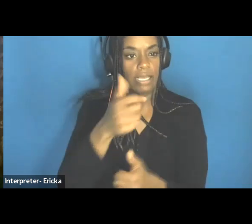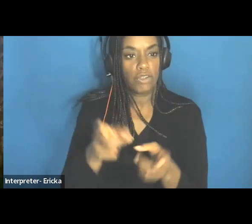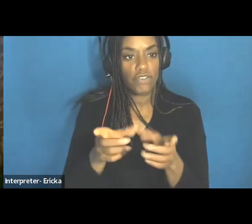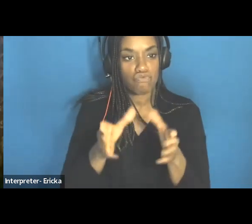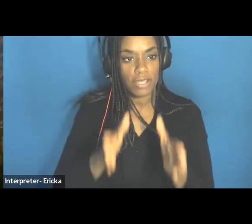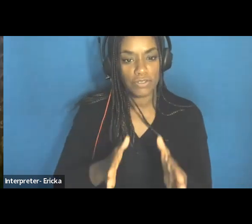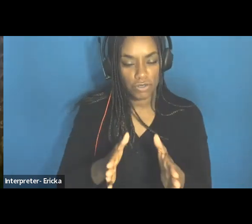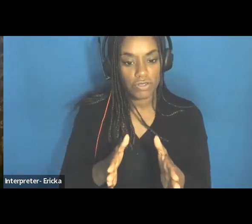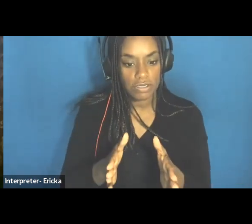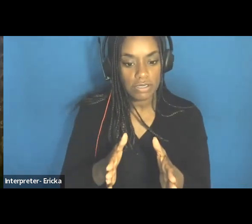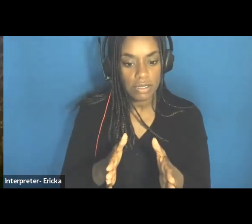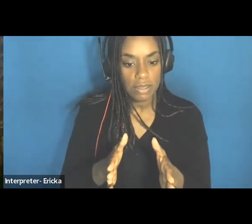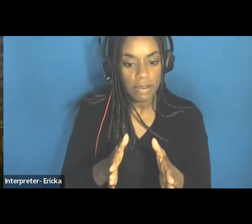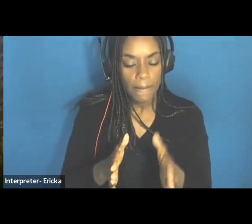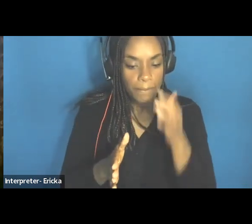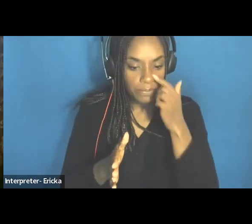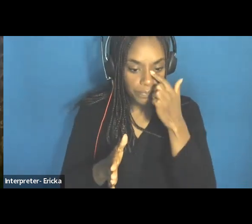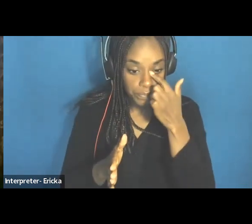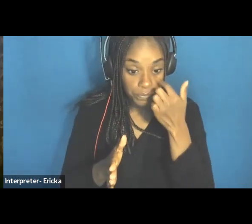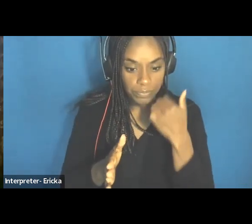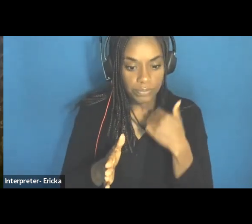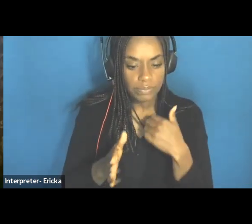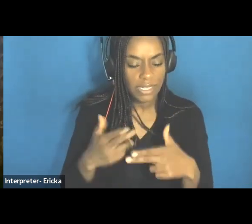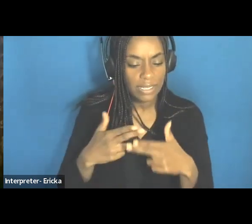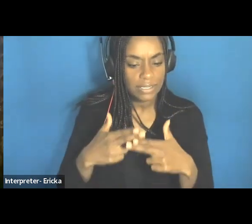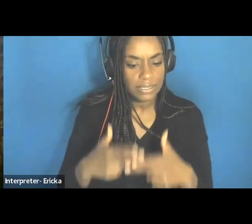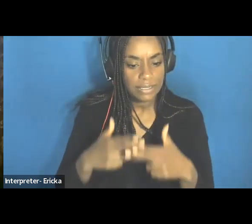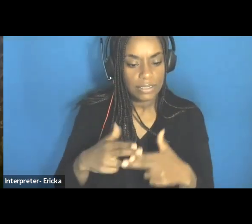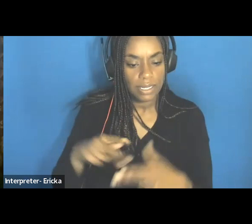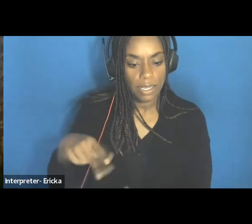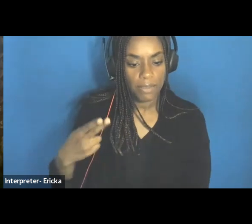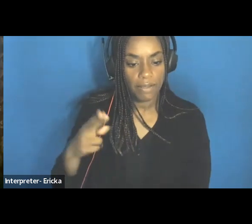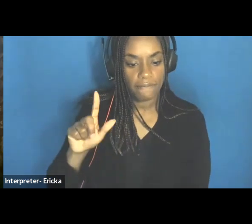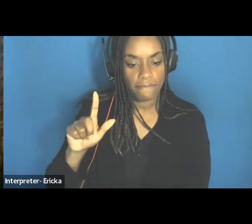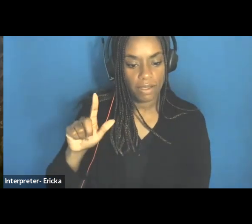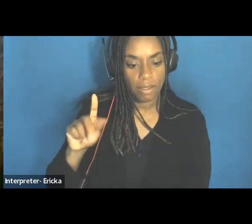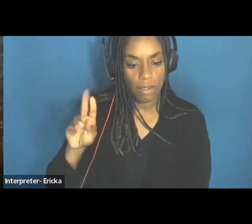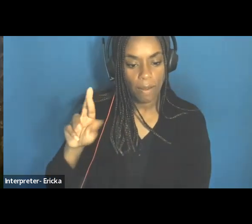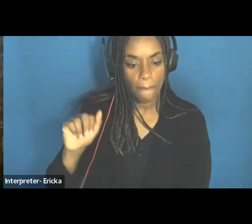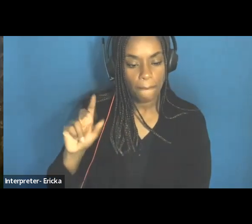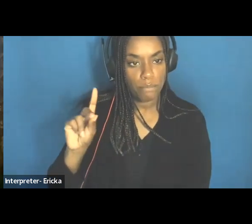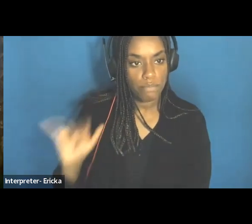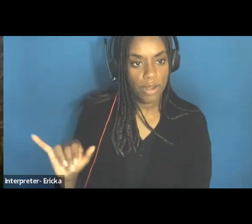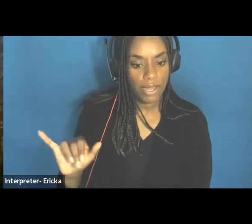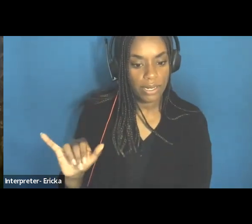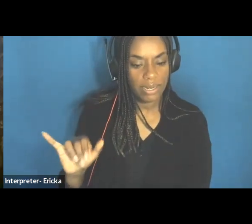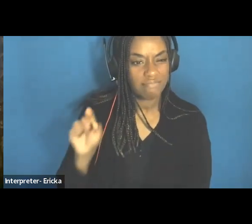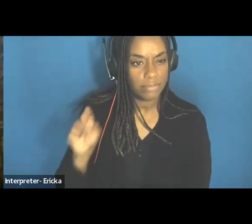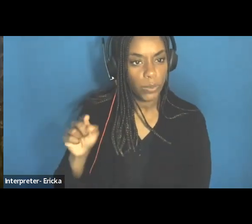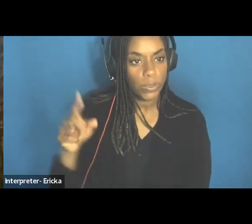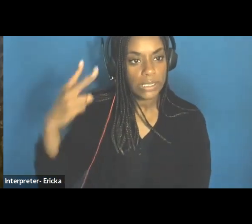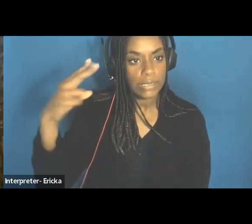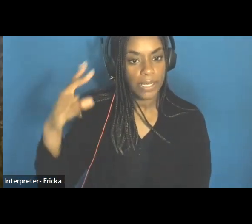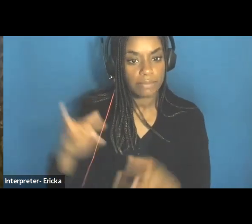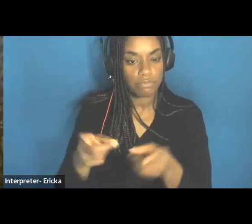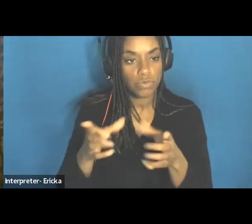currently Theo Bratty, who sits at the National Council on Disability. Then he was an executive director of